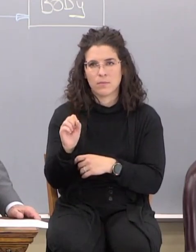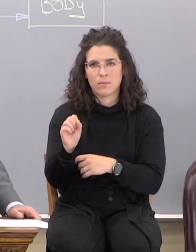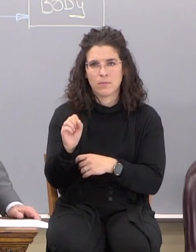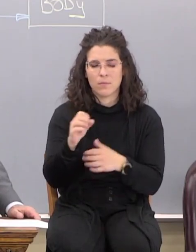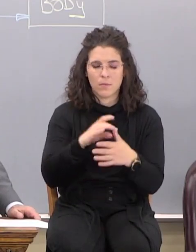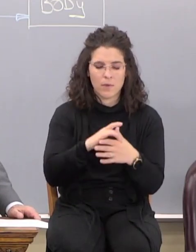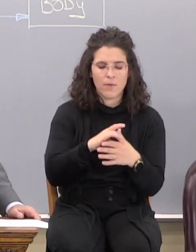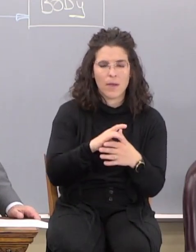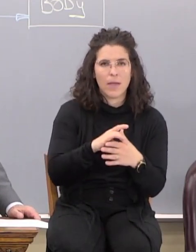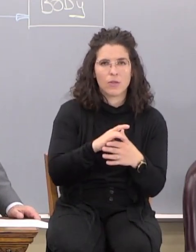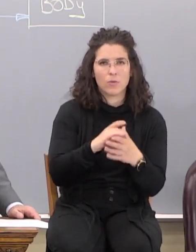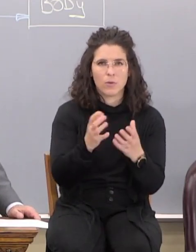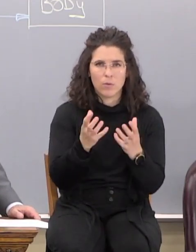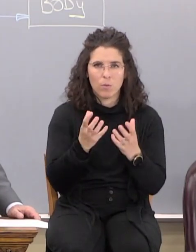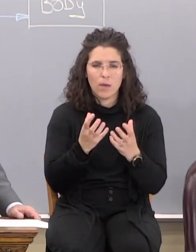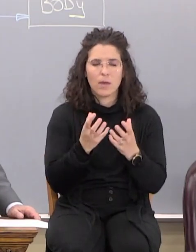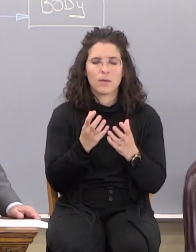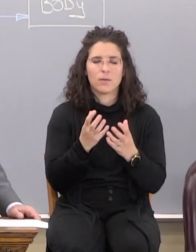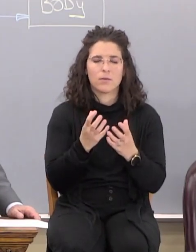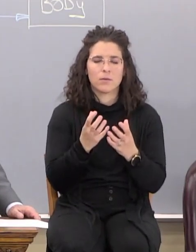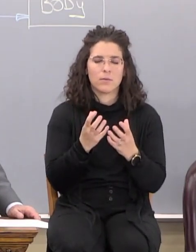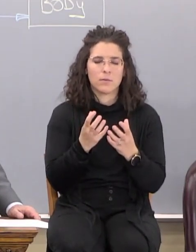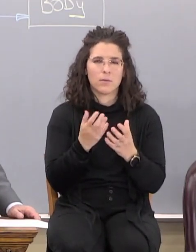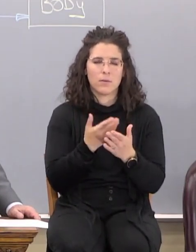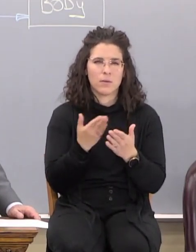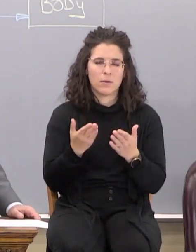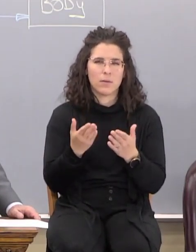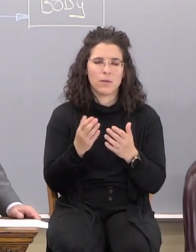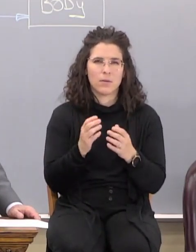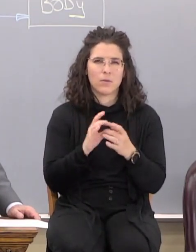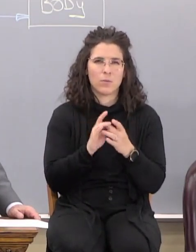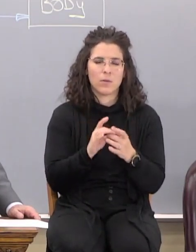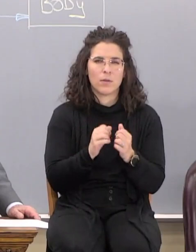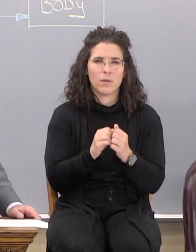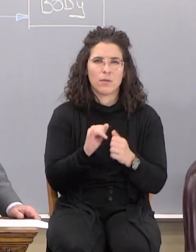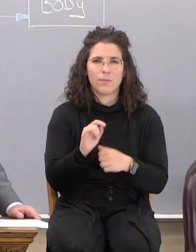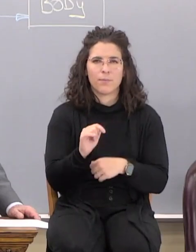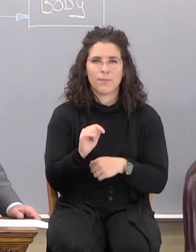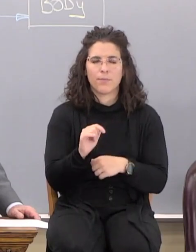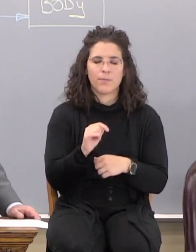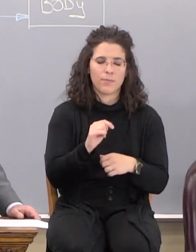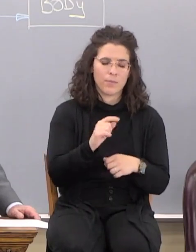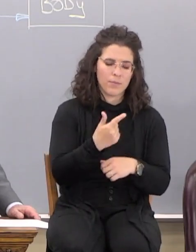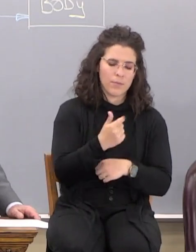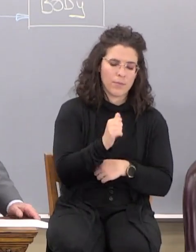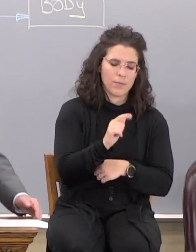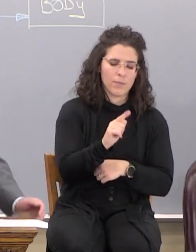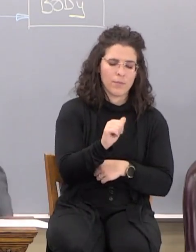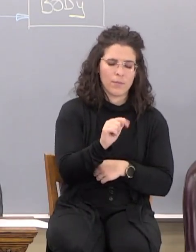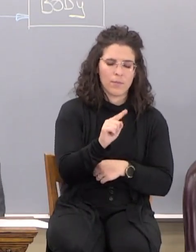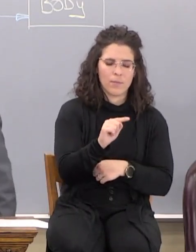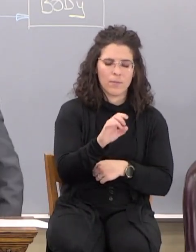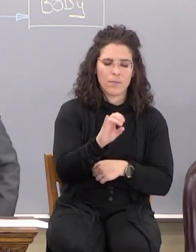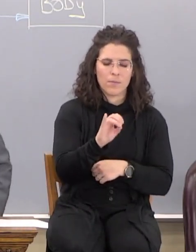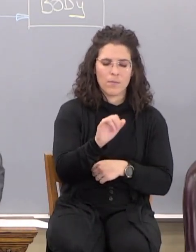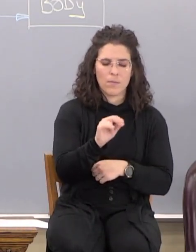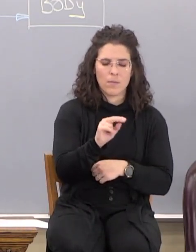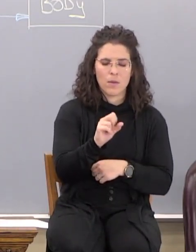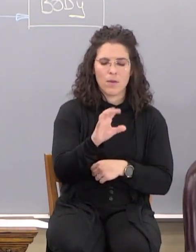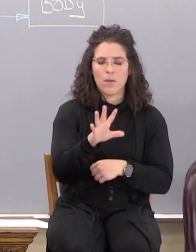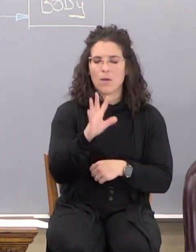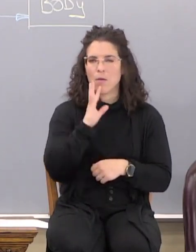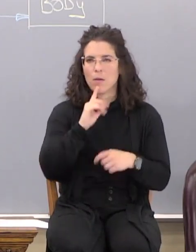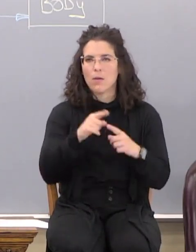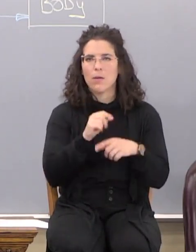The flesh with the affections and lusts thereof. Galatians 5 talks about the works of the flesh. All the